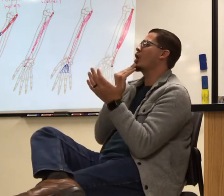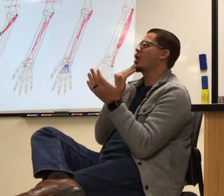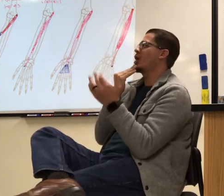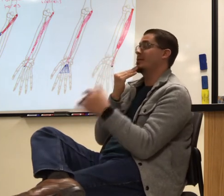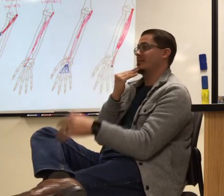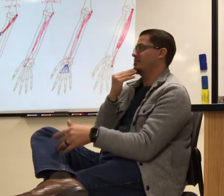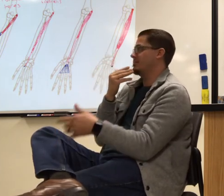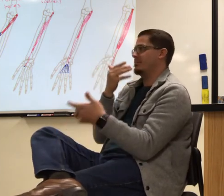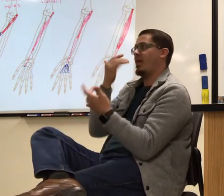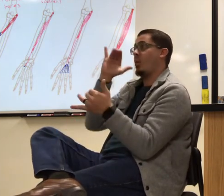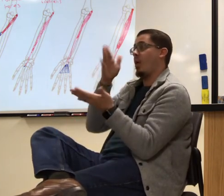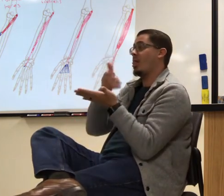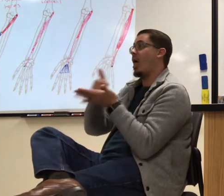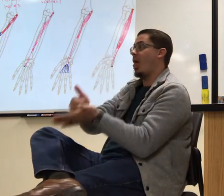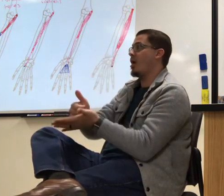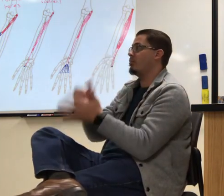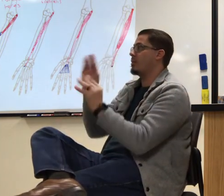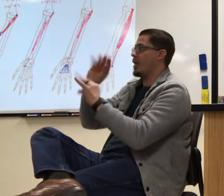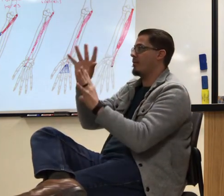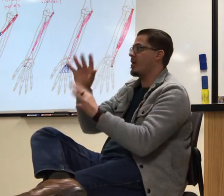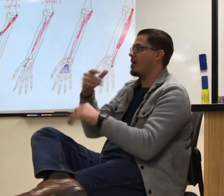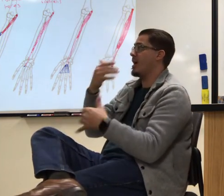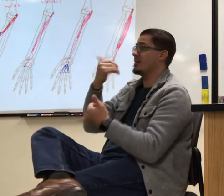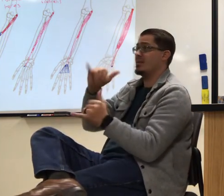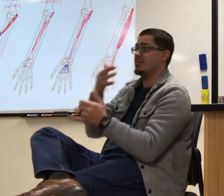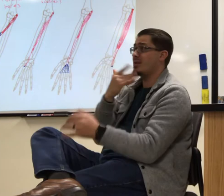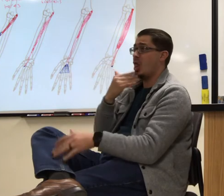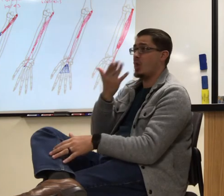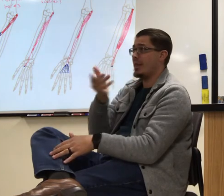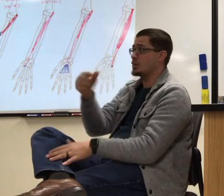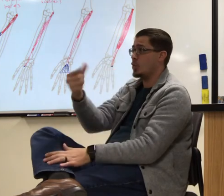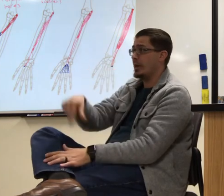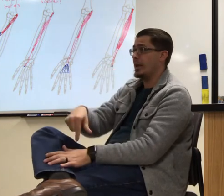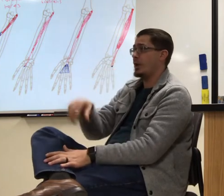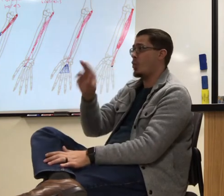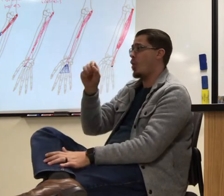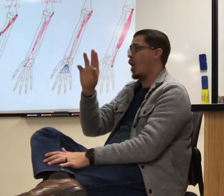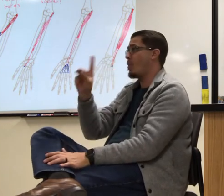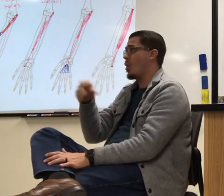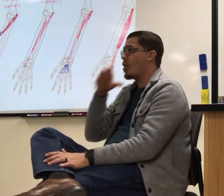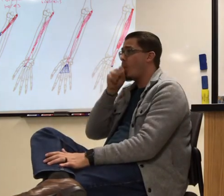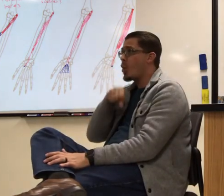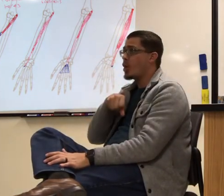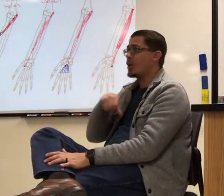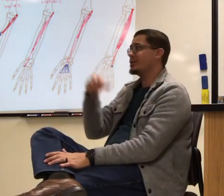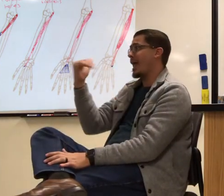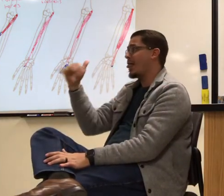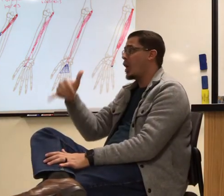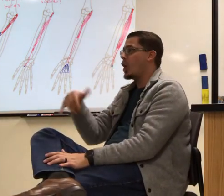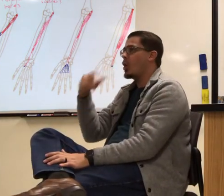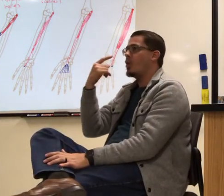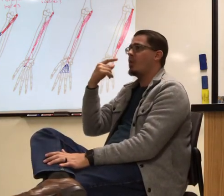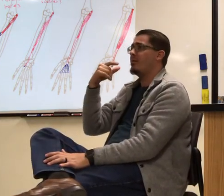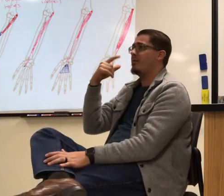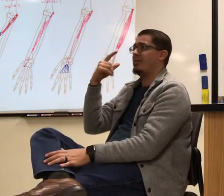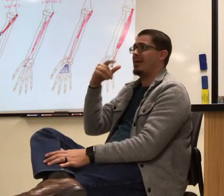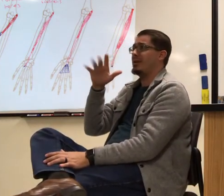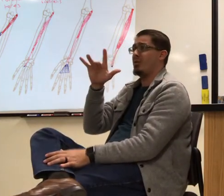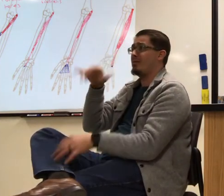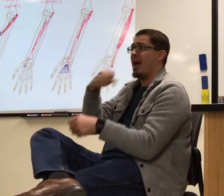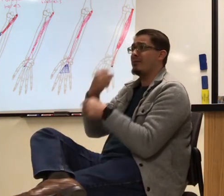green and rhomboids orange and plissimus dorsi yellow from like 25 years